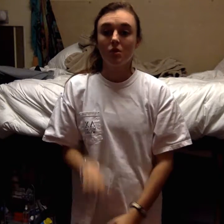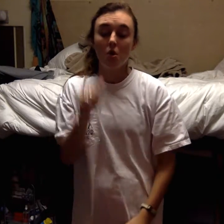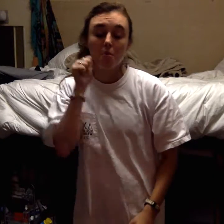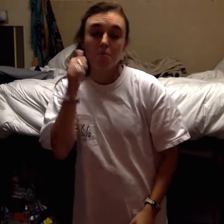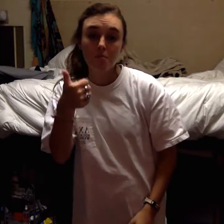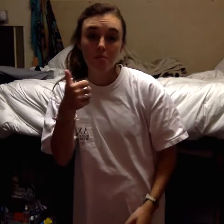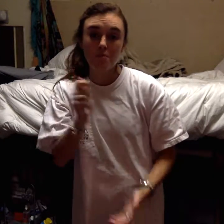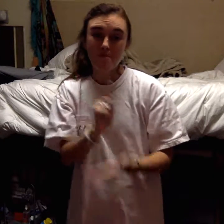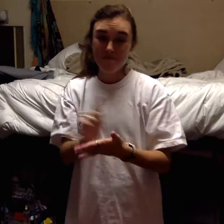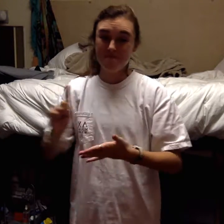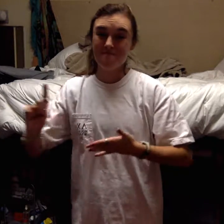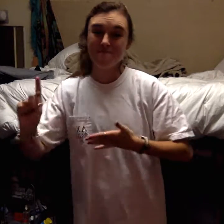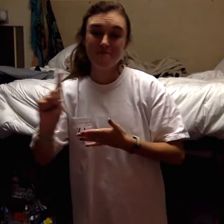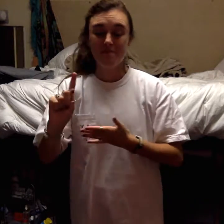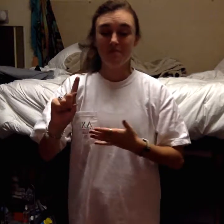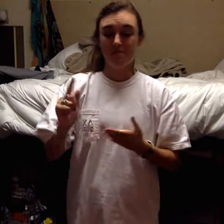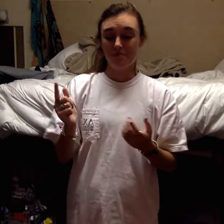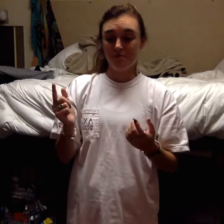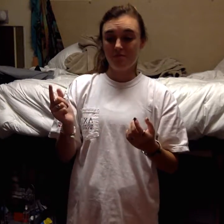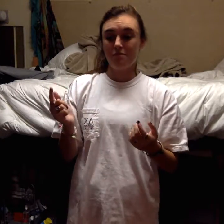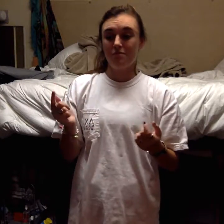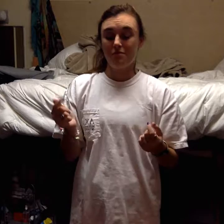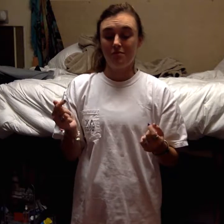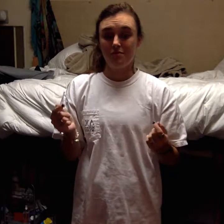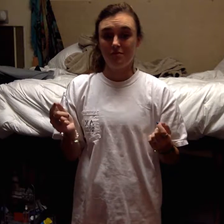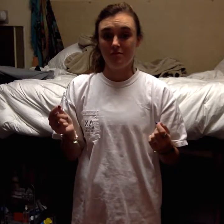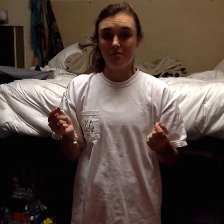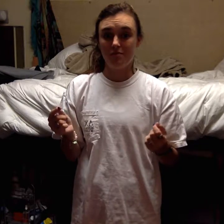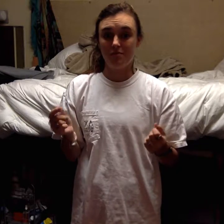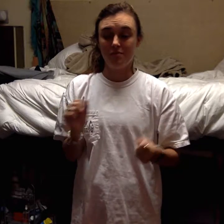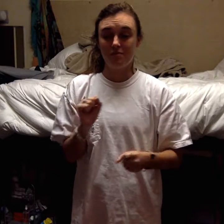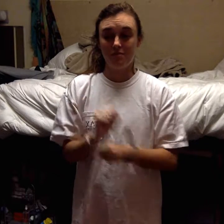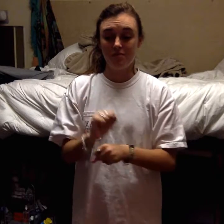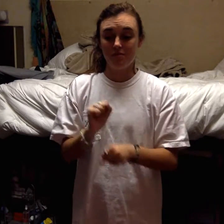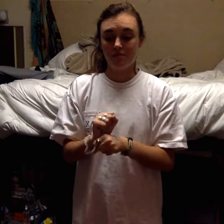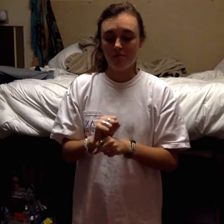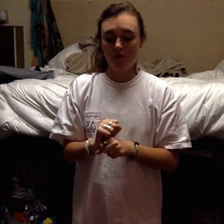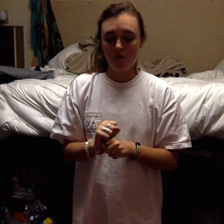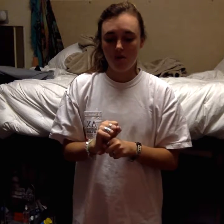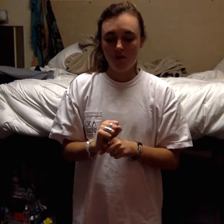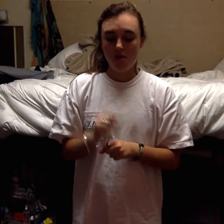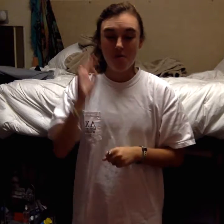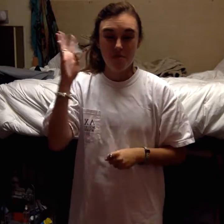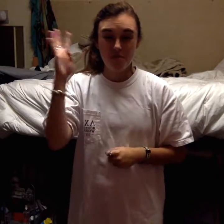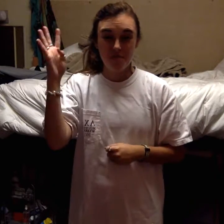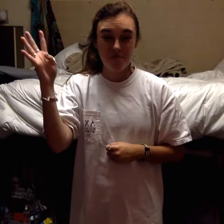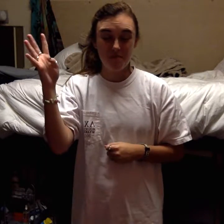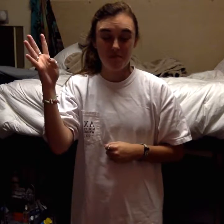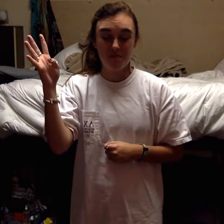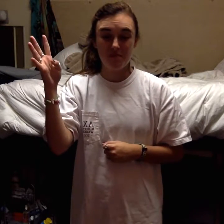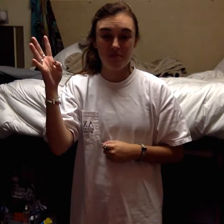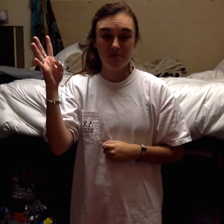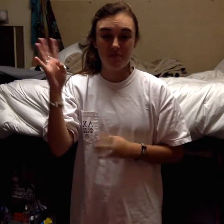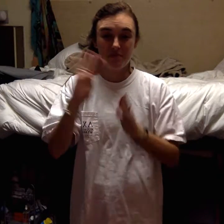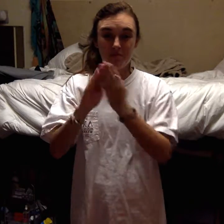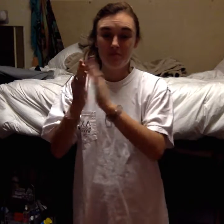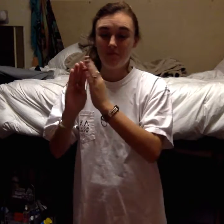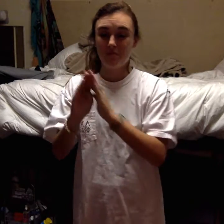working toward the development of a whole city block, and we're going to be working with 2 vanishing points. So there's a lot to involve yourselves in. All you have to